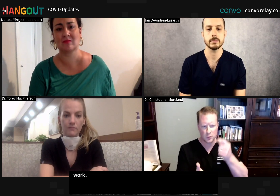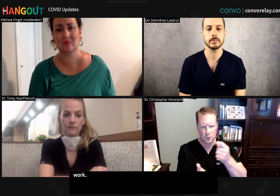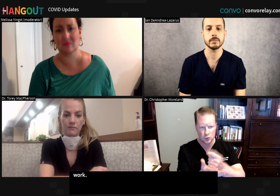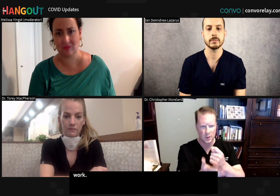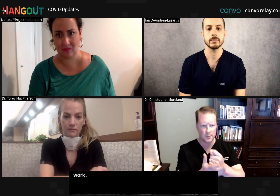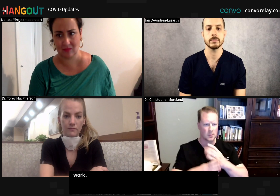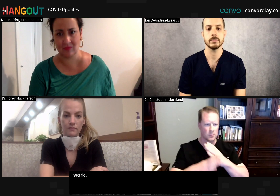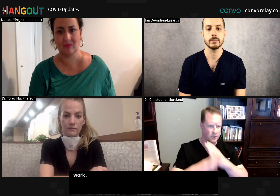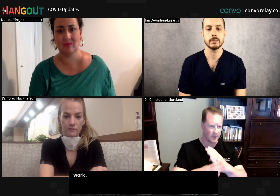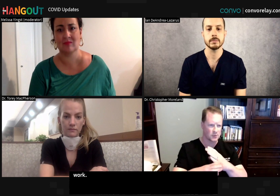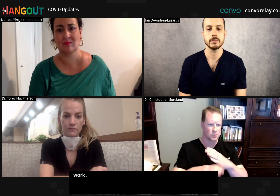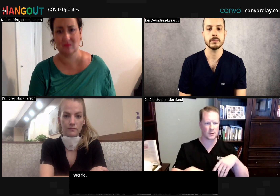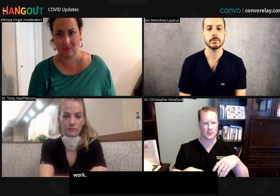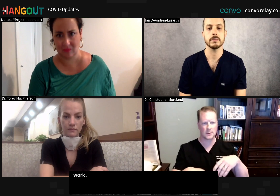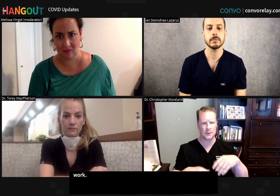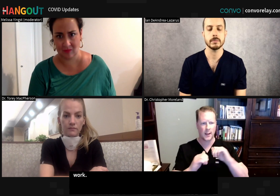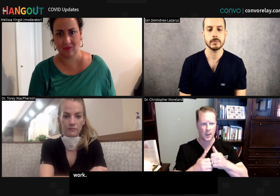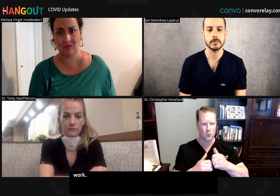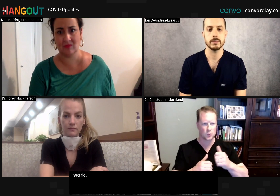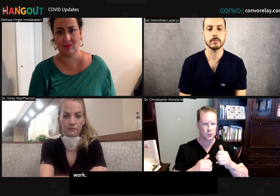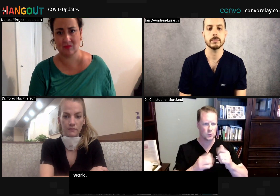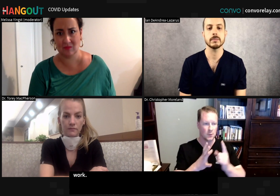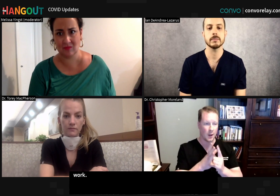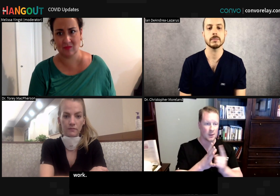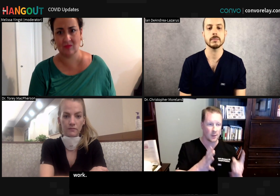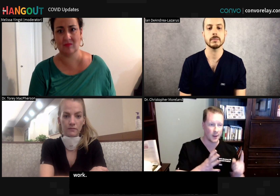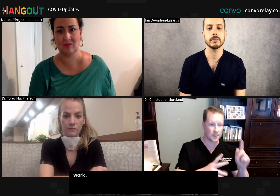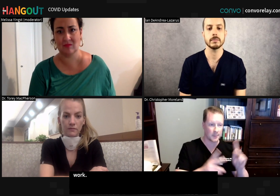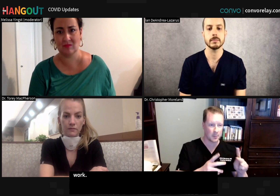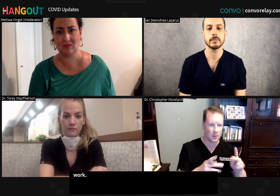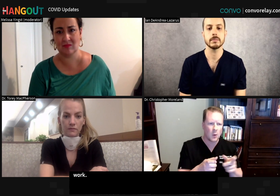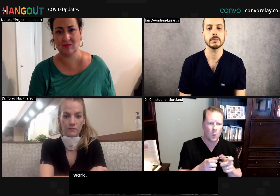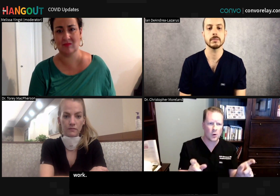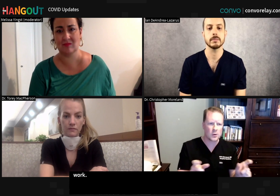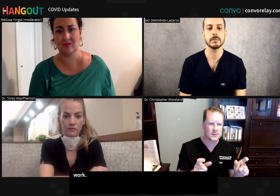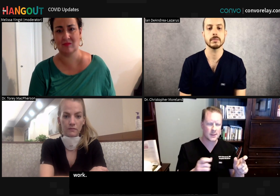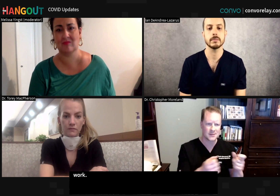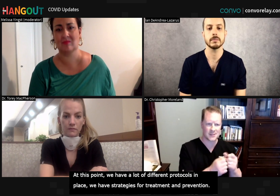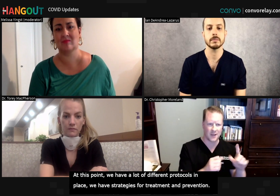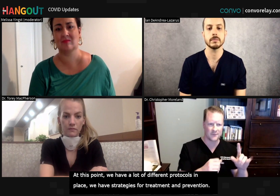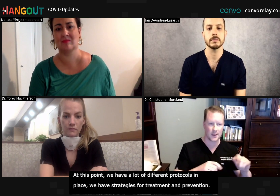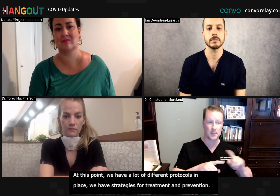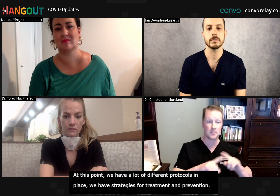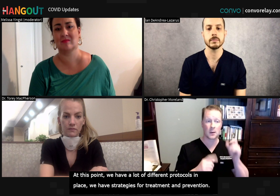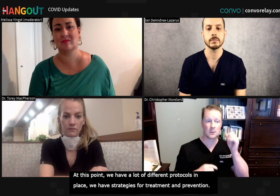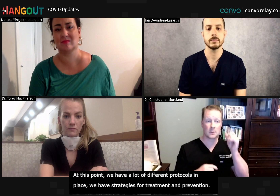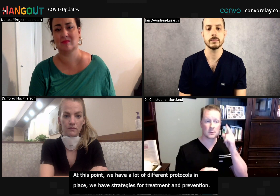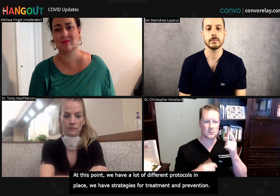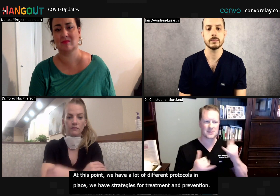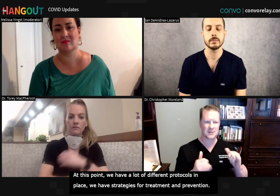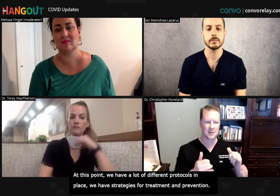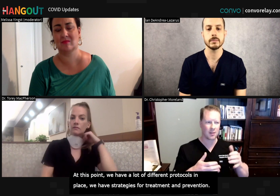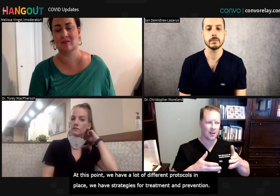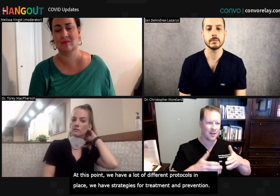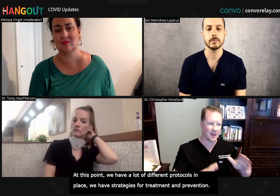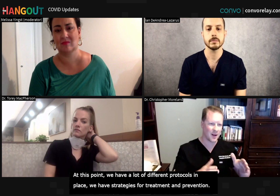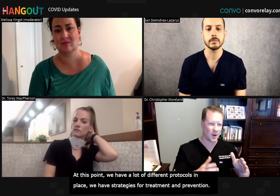We've got strategies for treatment and prevention, in how to, distance people from